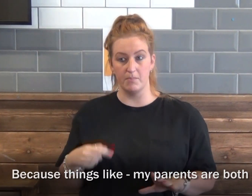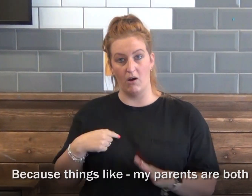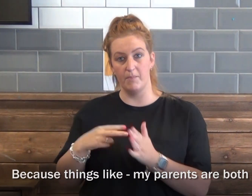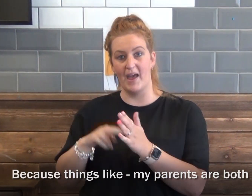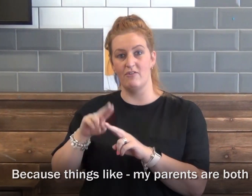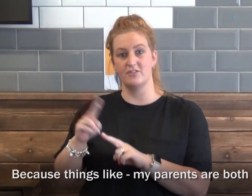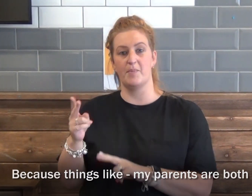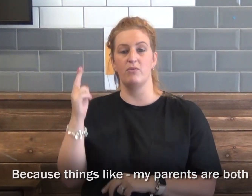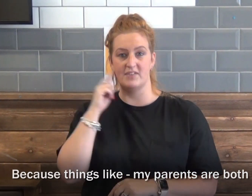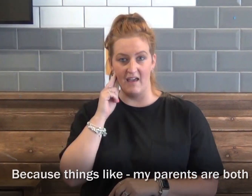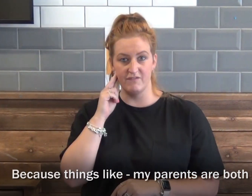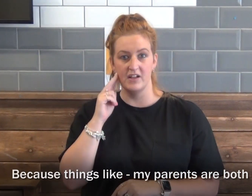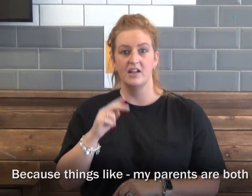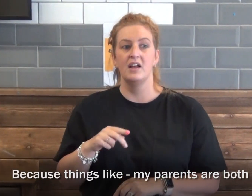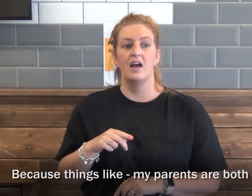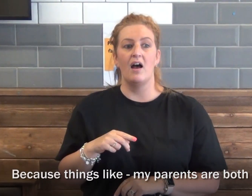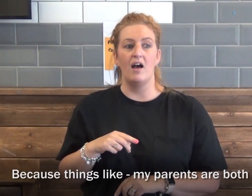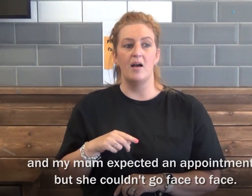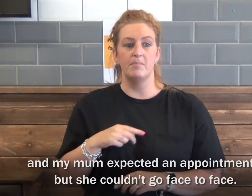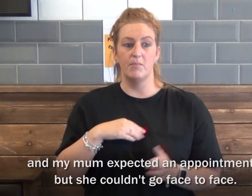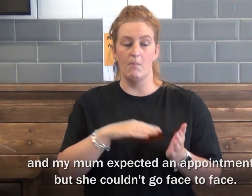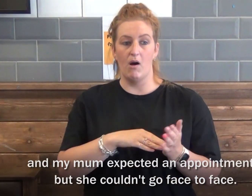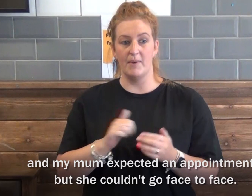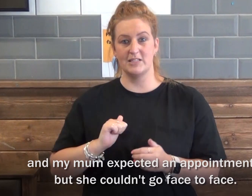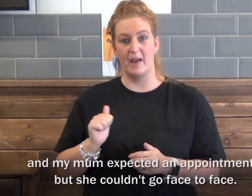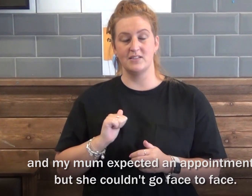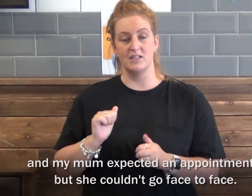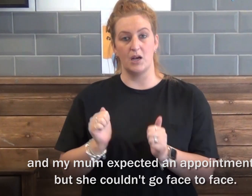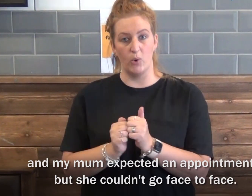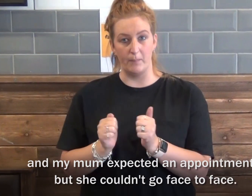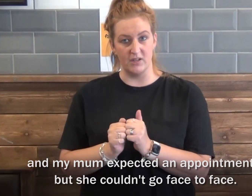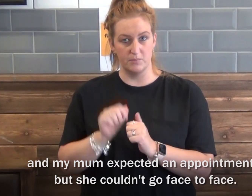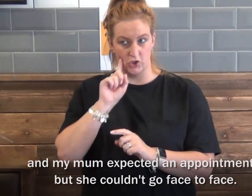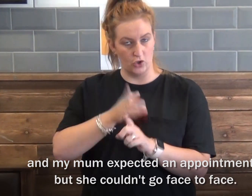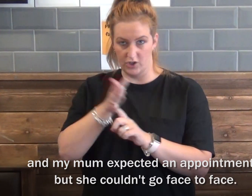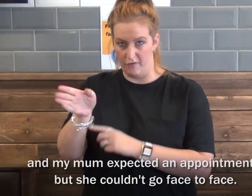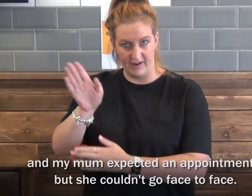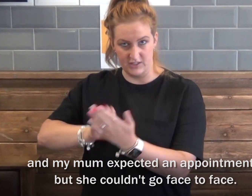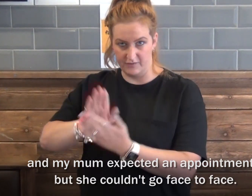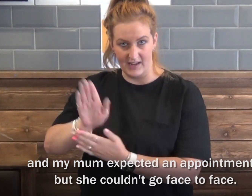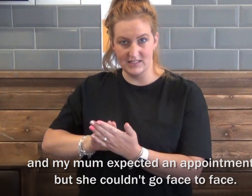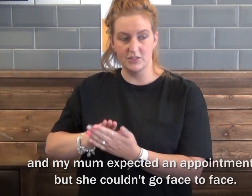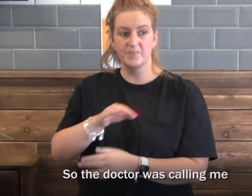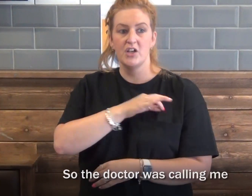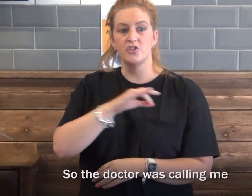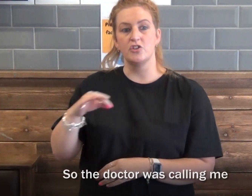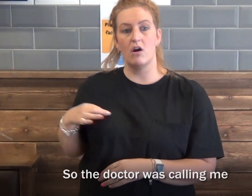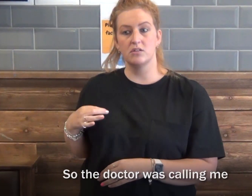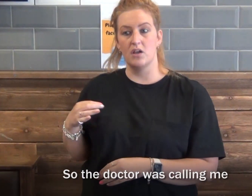my parents are both deaf. My mum expected an appointment, but she couldn't go face to face. So the doctor